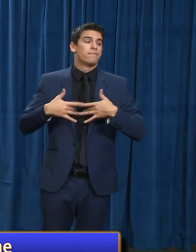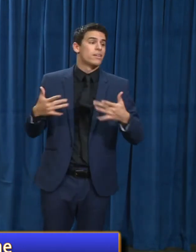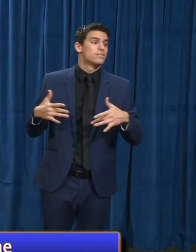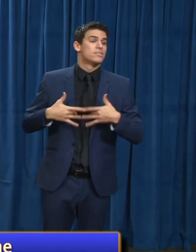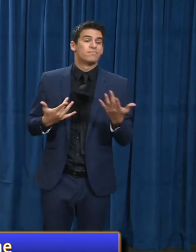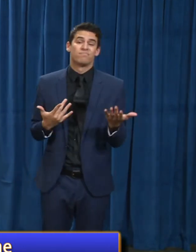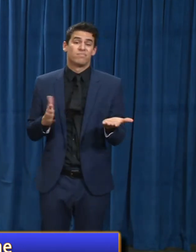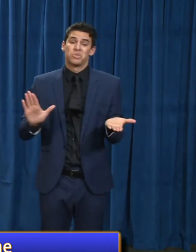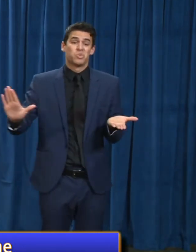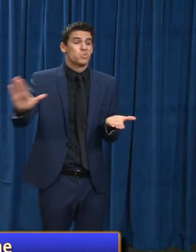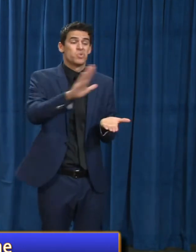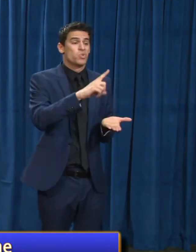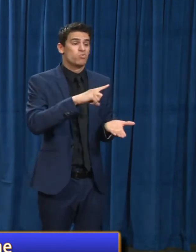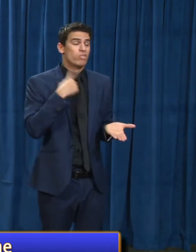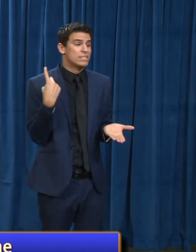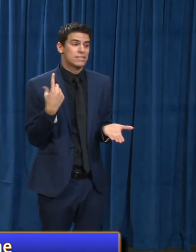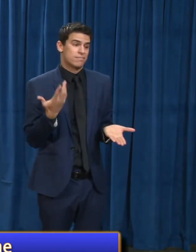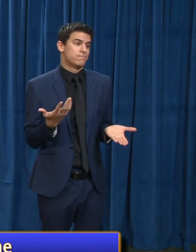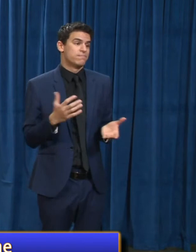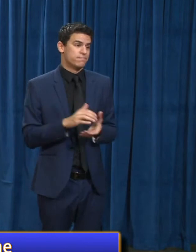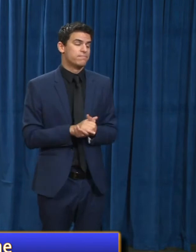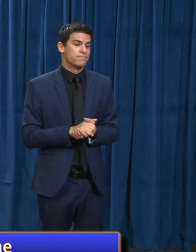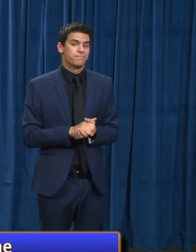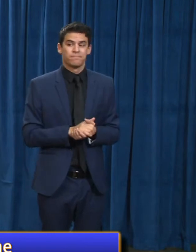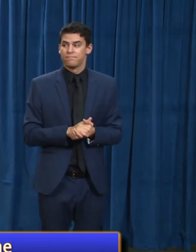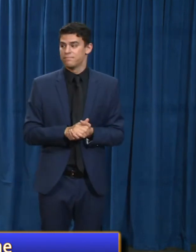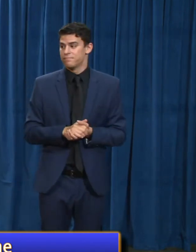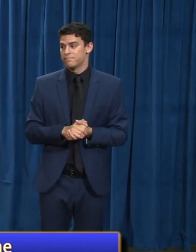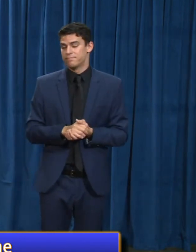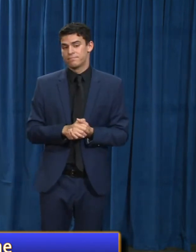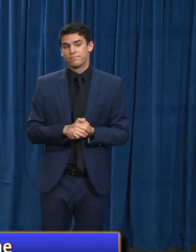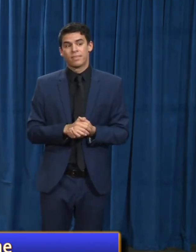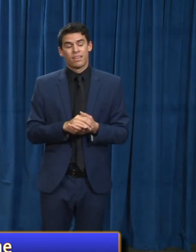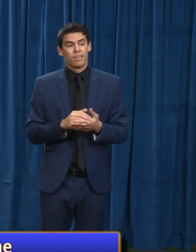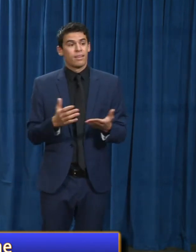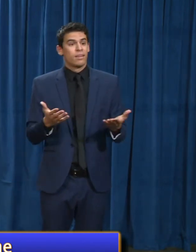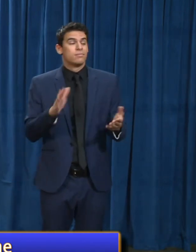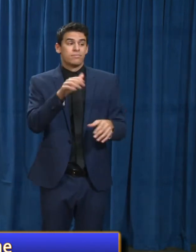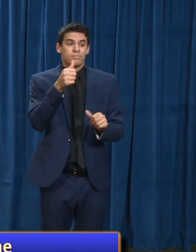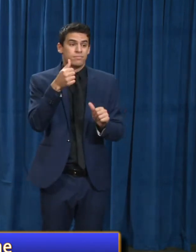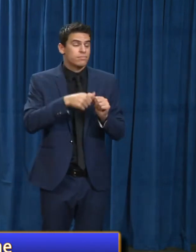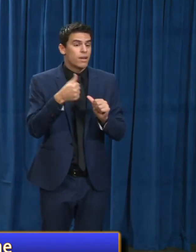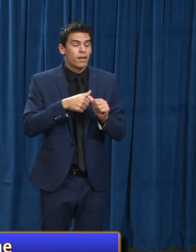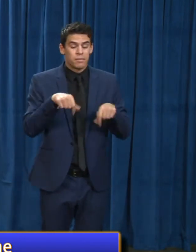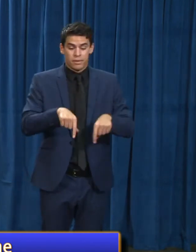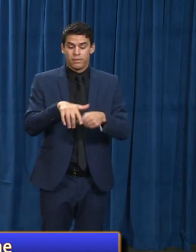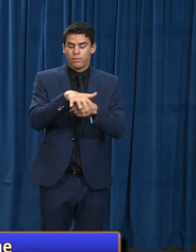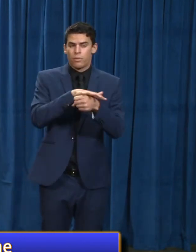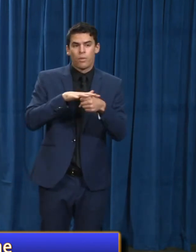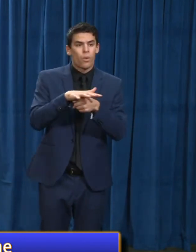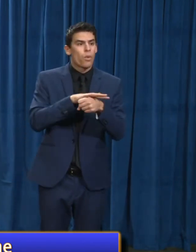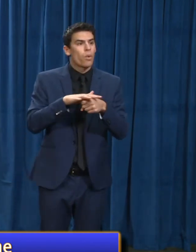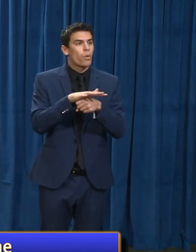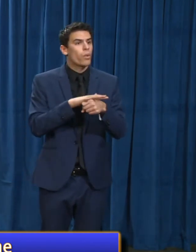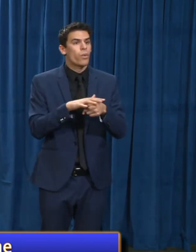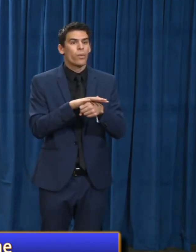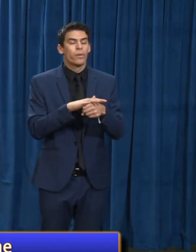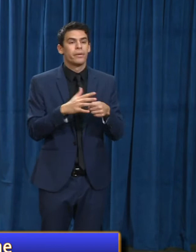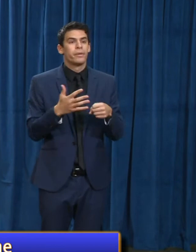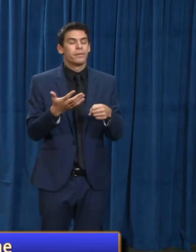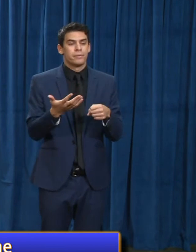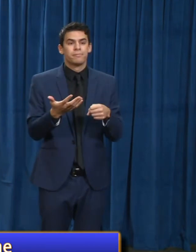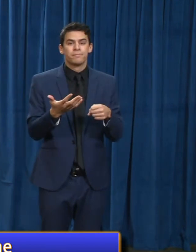own risk. Again, here at the local level, our ability